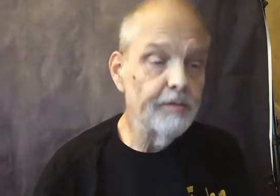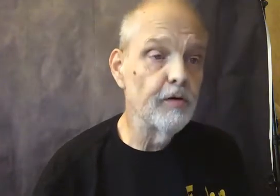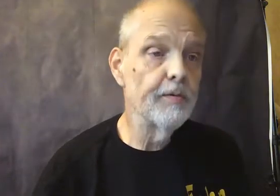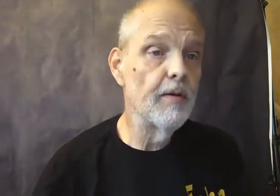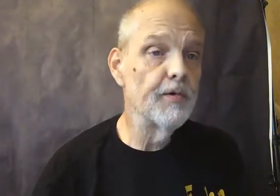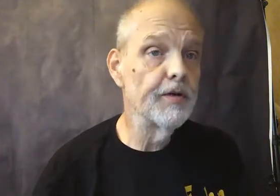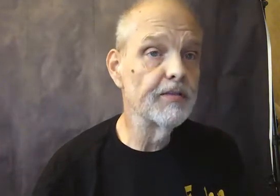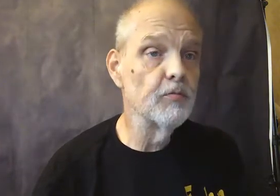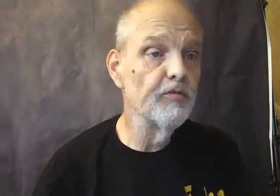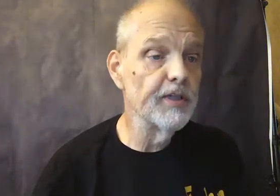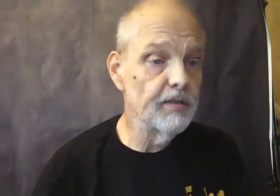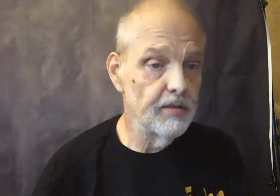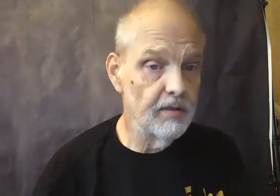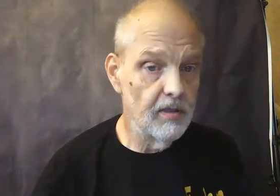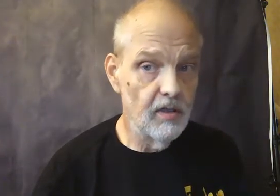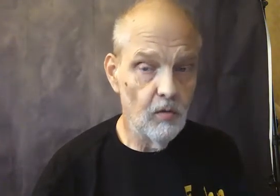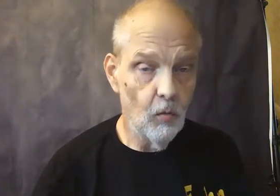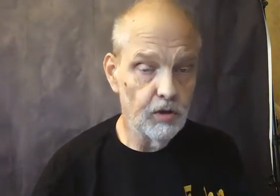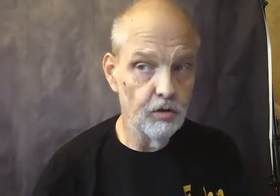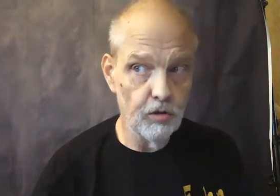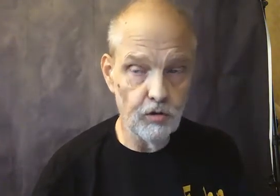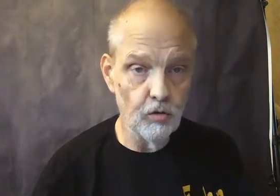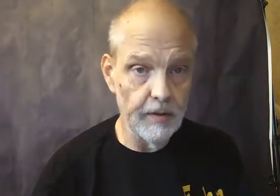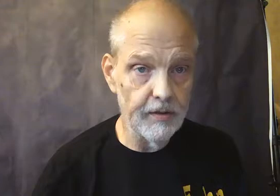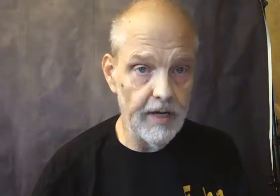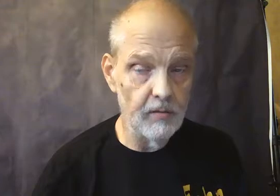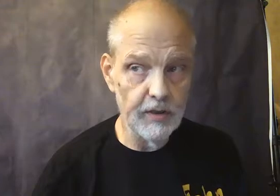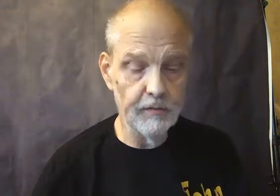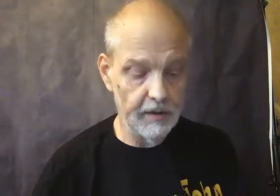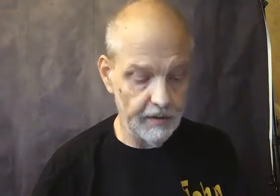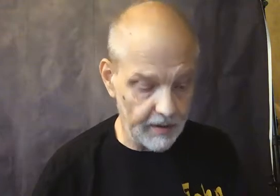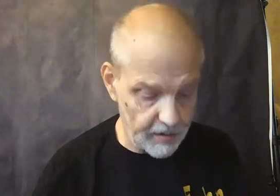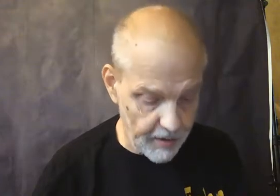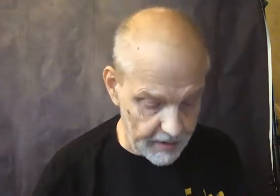The fourth parameter is movement. What do you do with your hand when you finally get your hand?